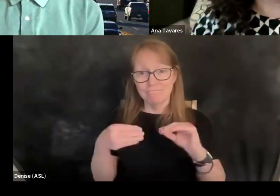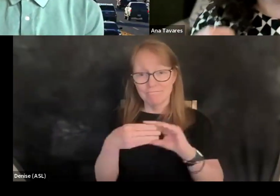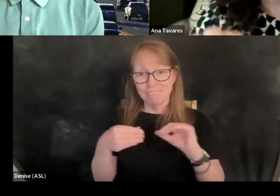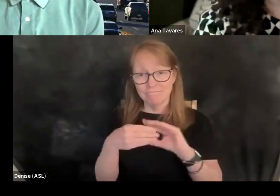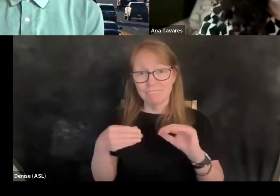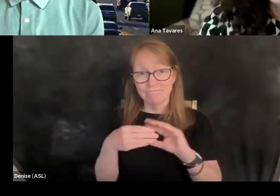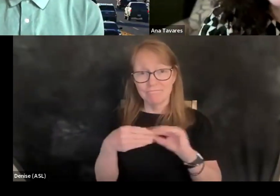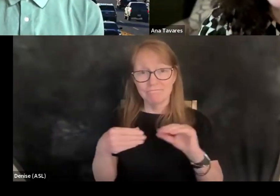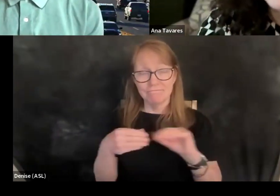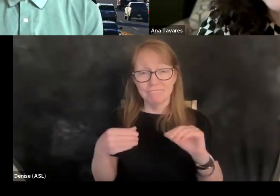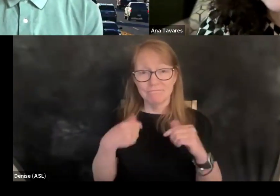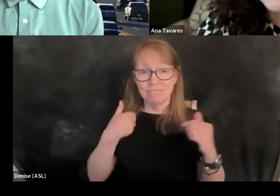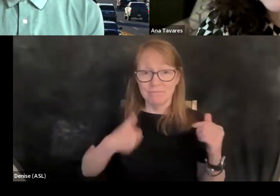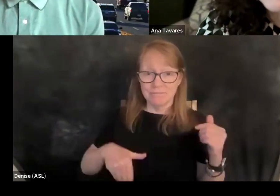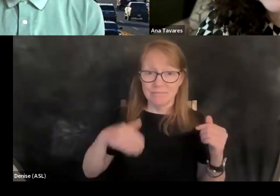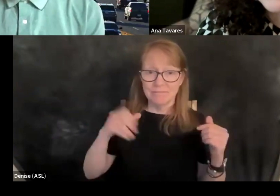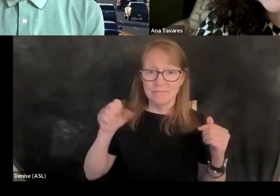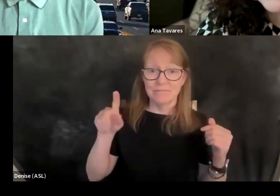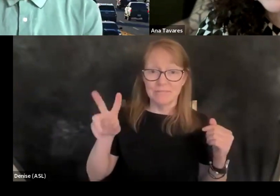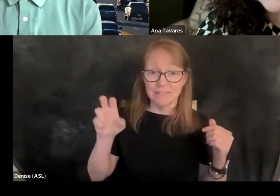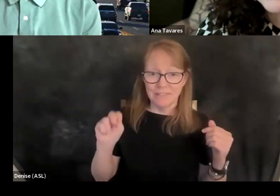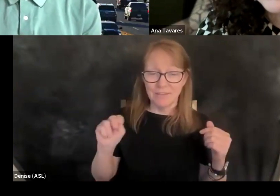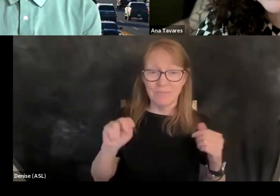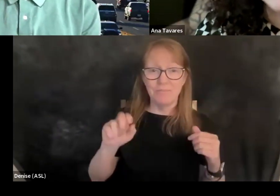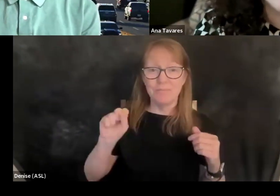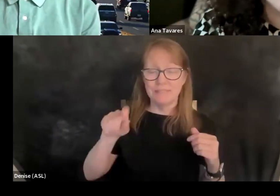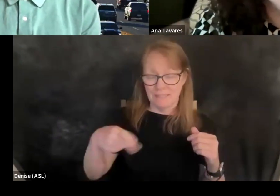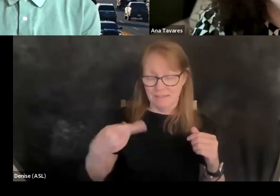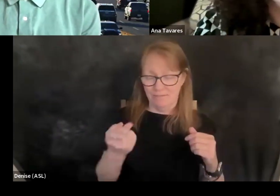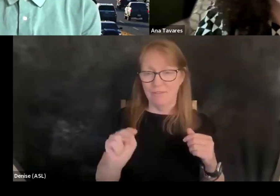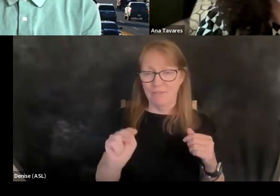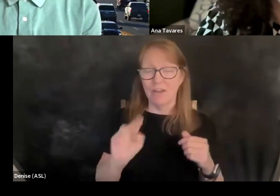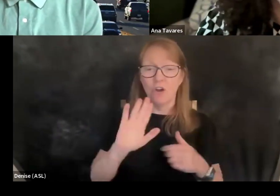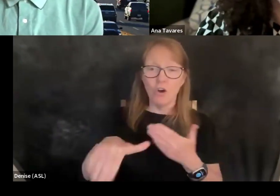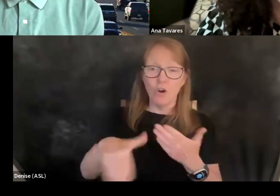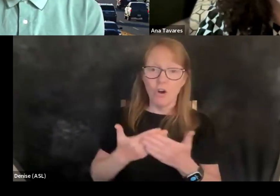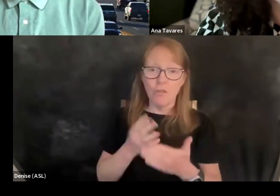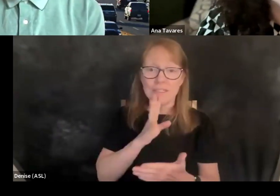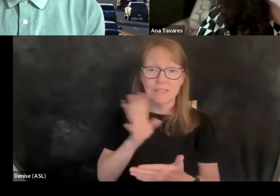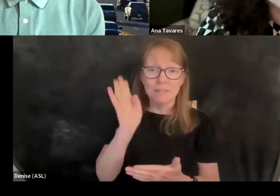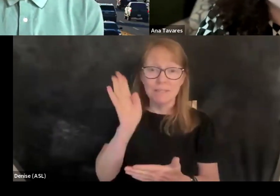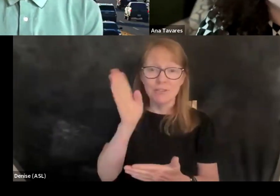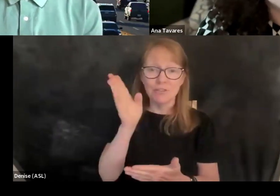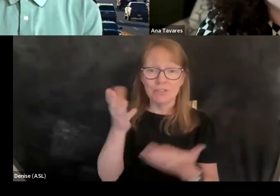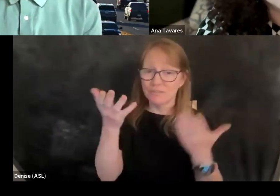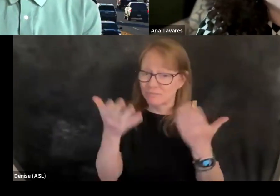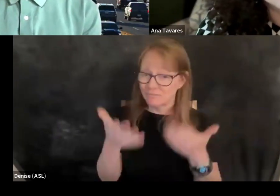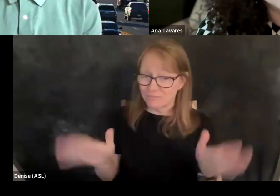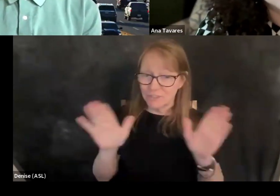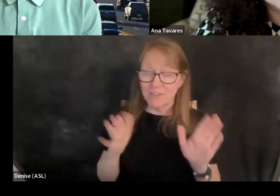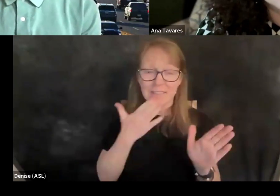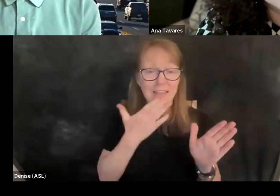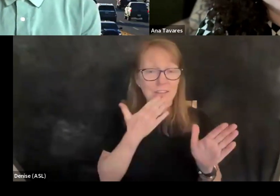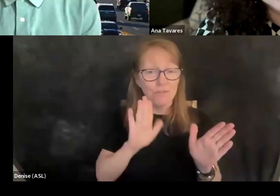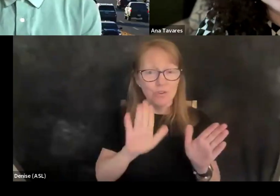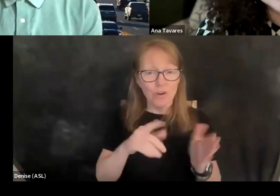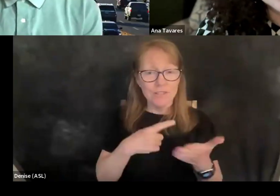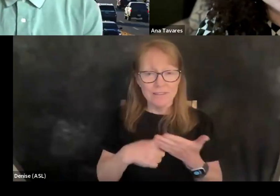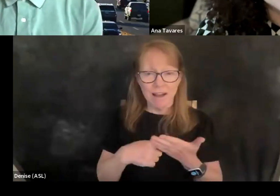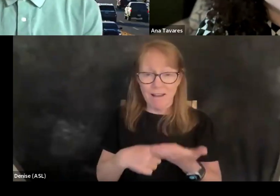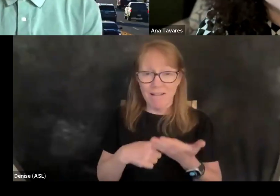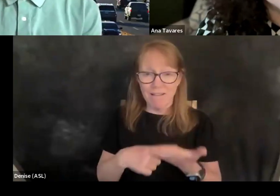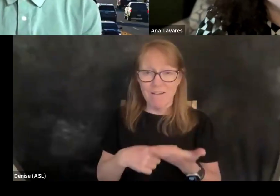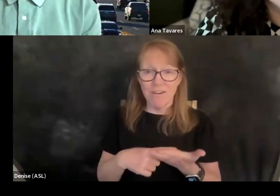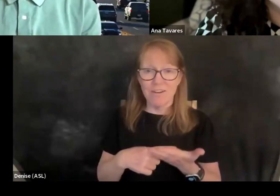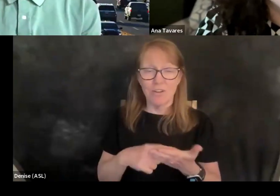speaking. Those are all of our speakers for today, and thank everybody for the dialogue. Whether your child's first day of